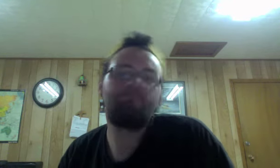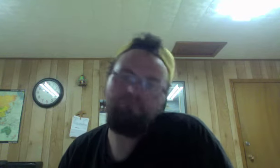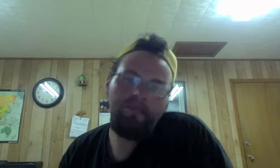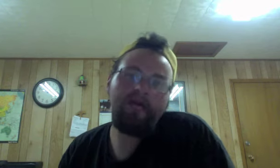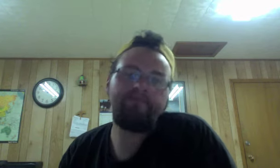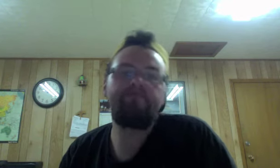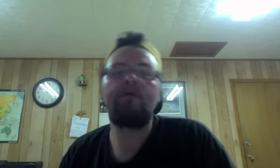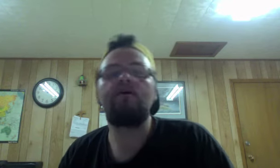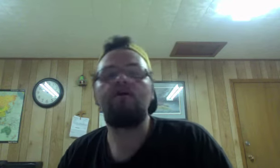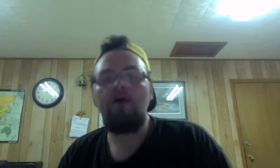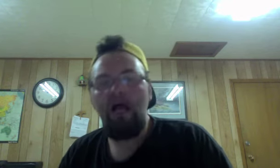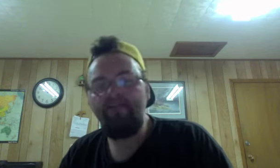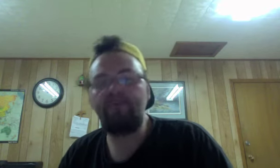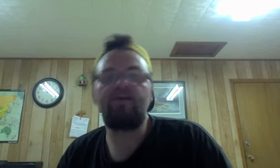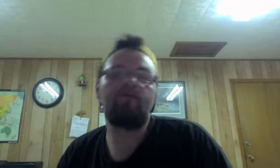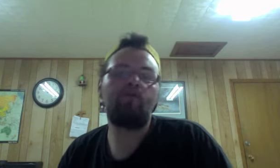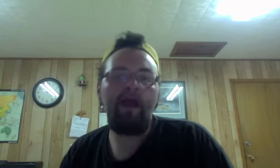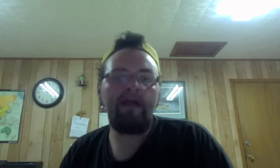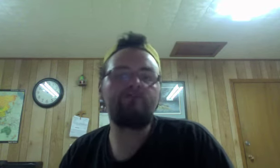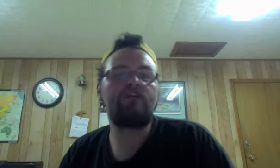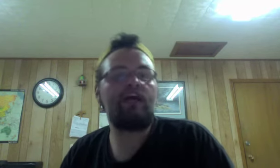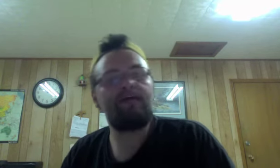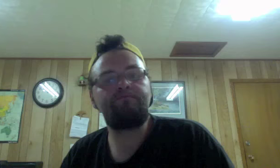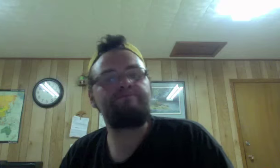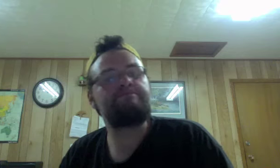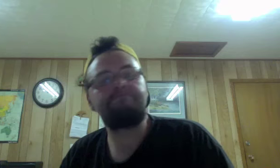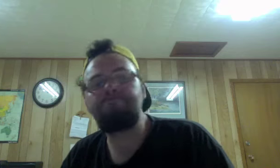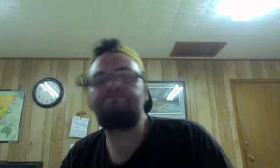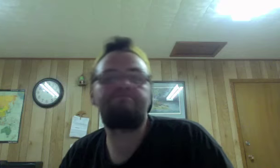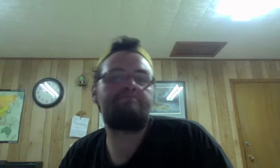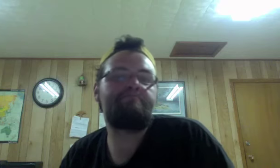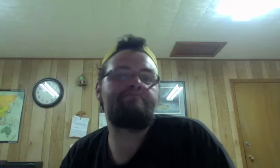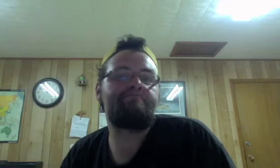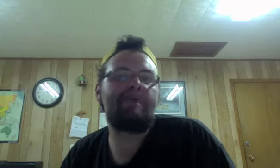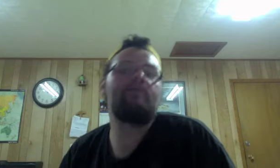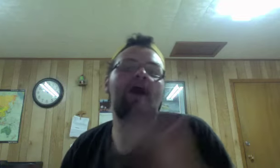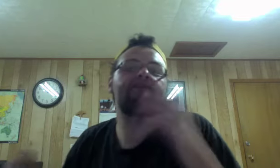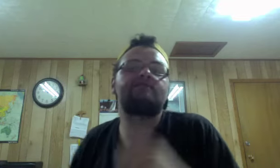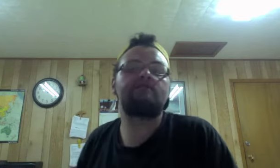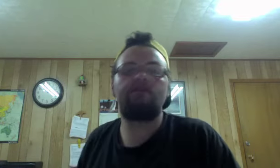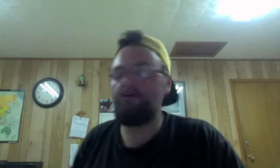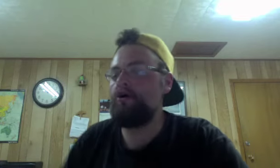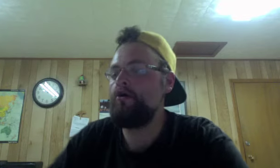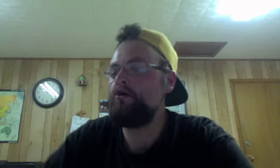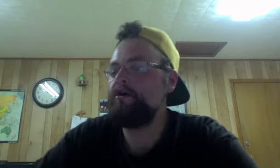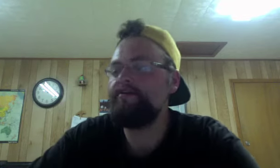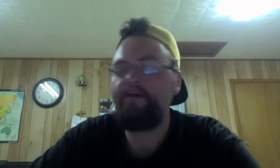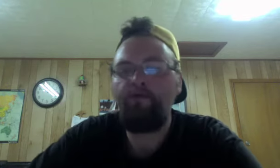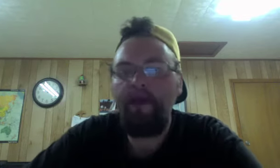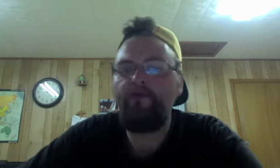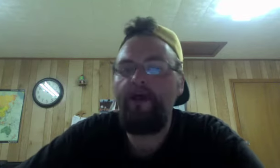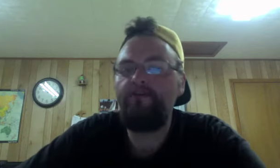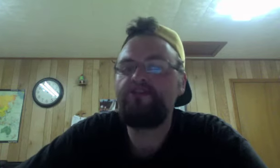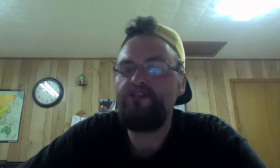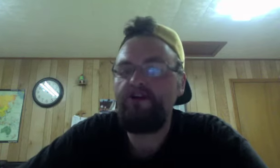if I was giving him a grade I would say B minus you know good thing Ricky Ray looks good